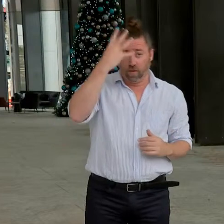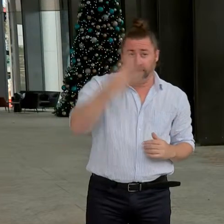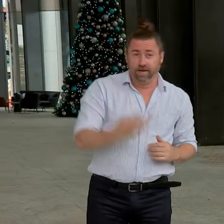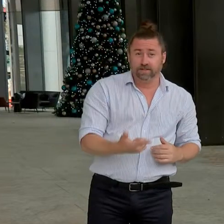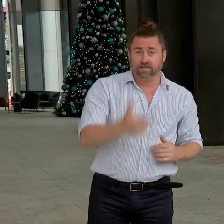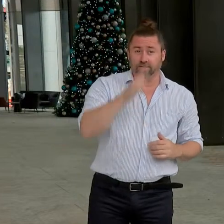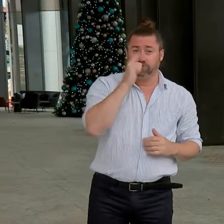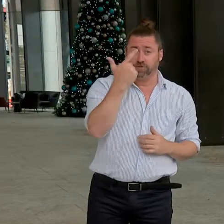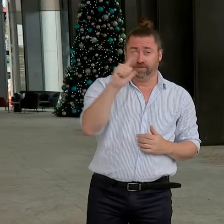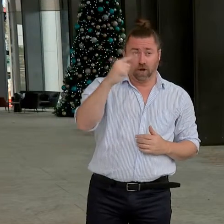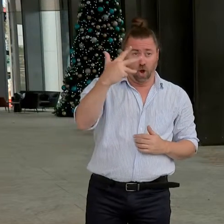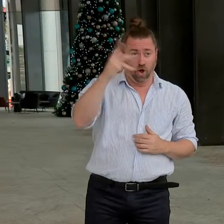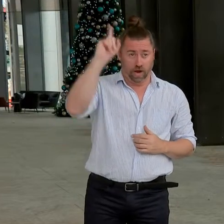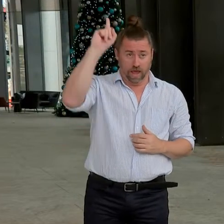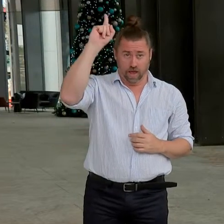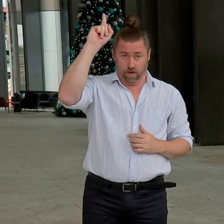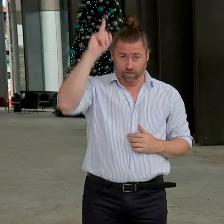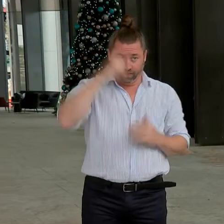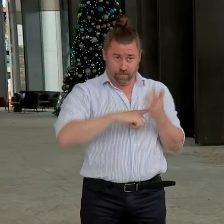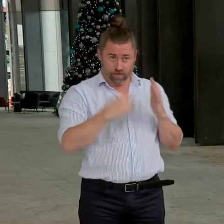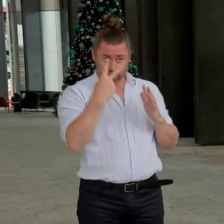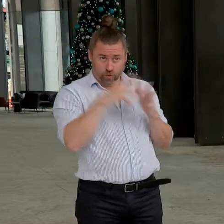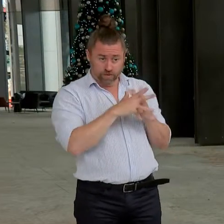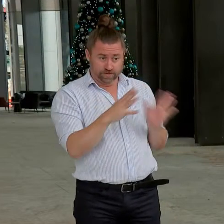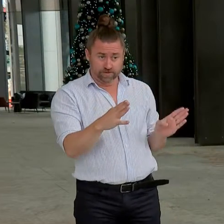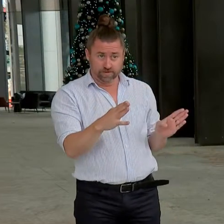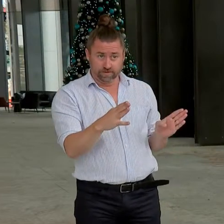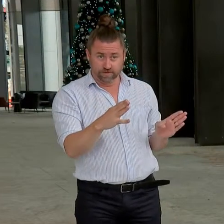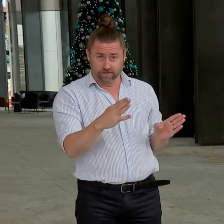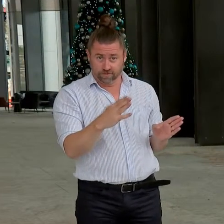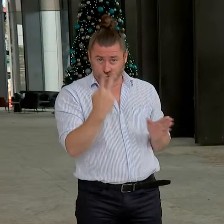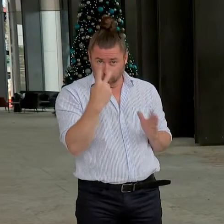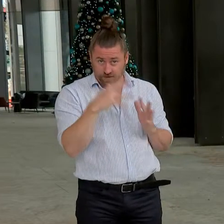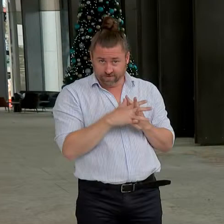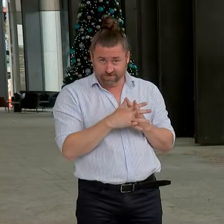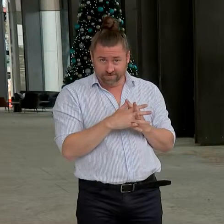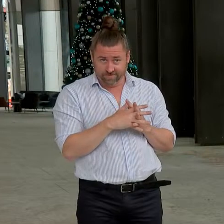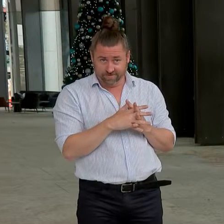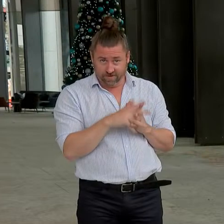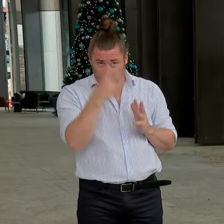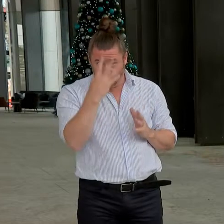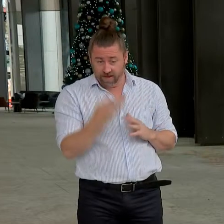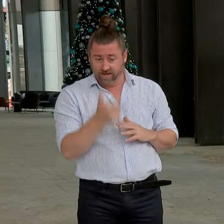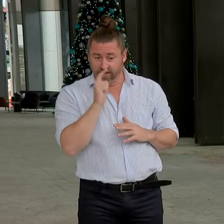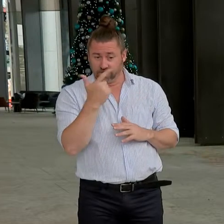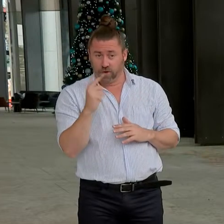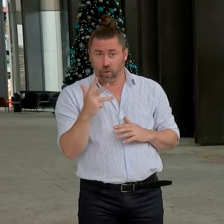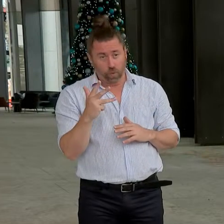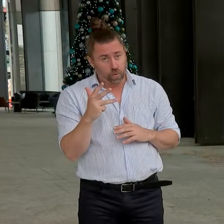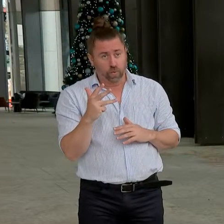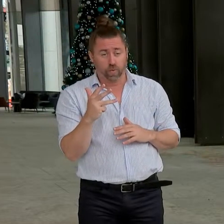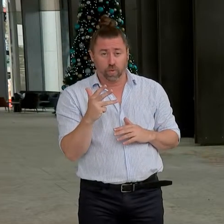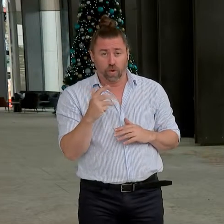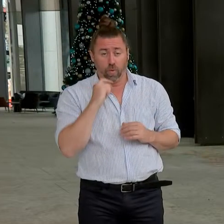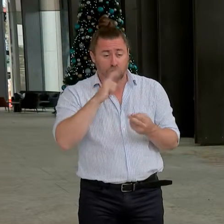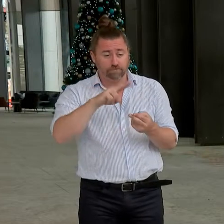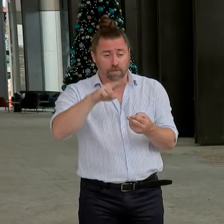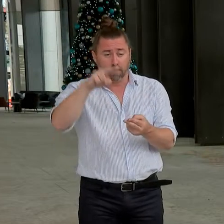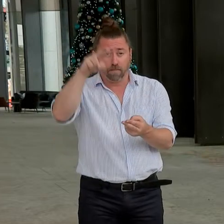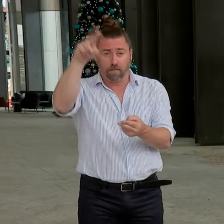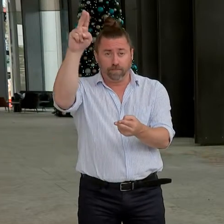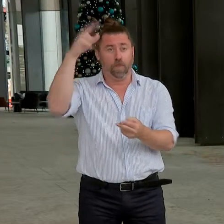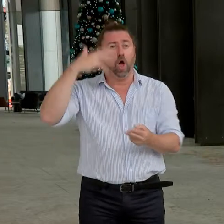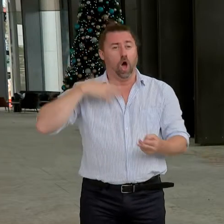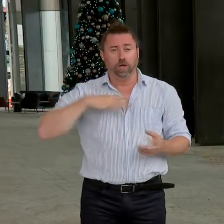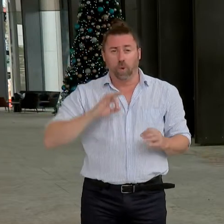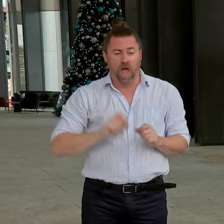in Queensland in 2 weeks since we opened the border. We have a responsibility to Queenslanders to make sure our health system